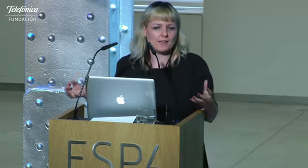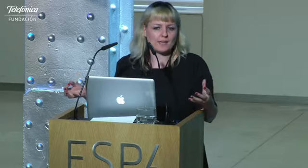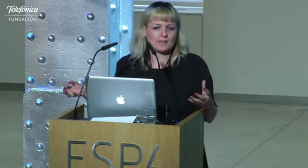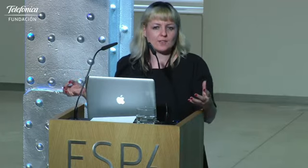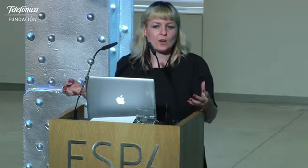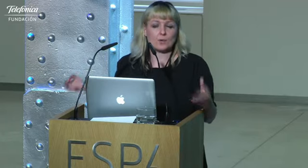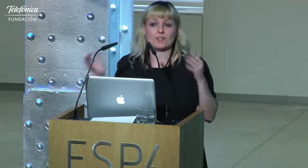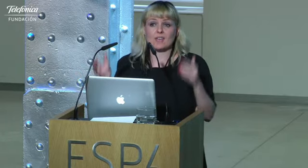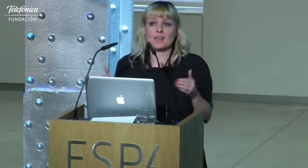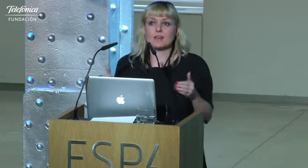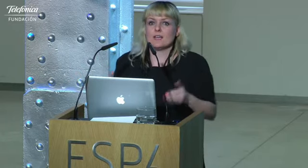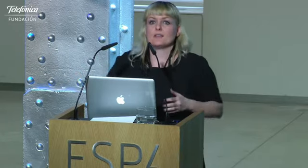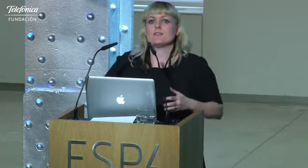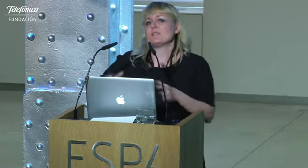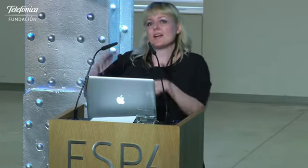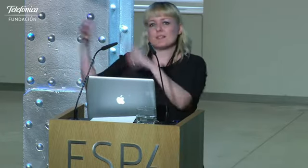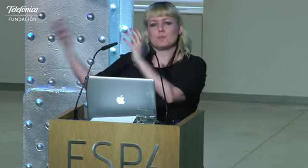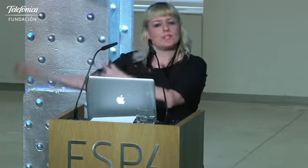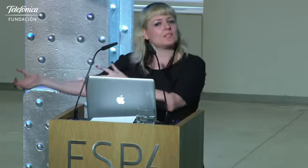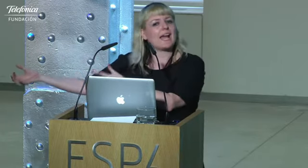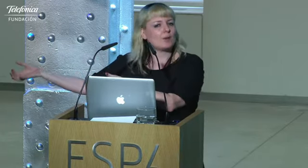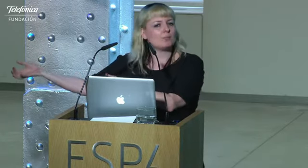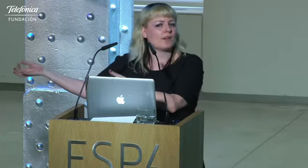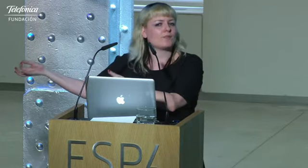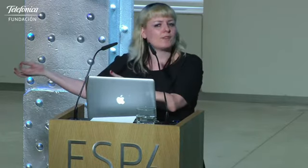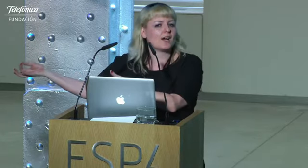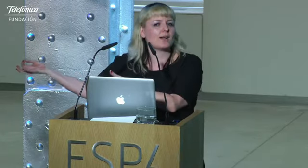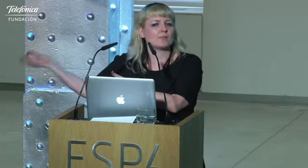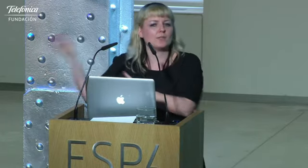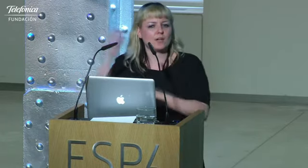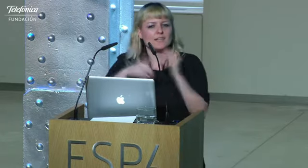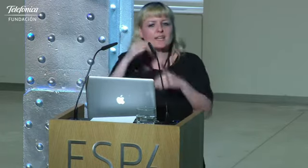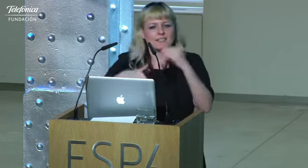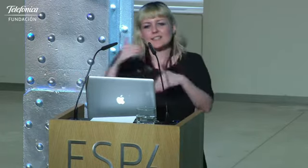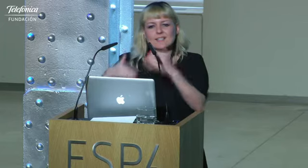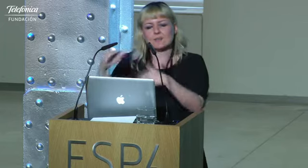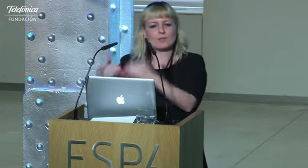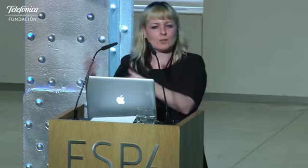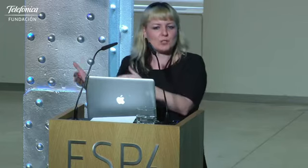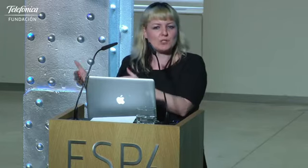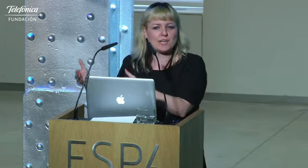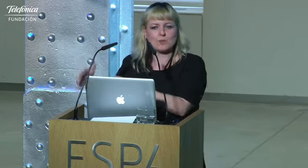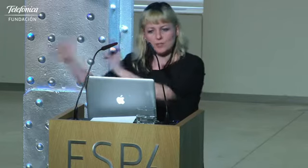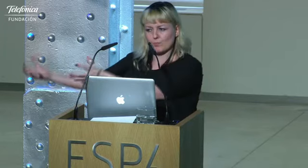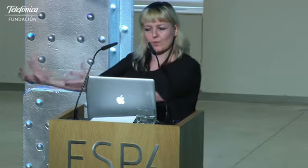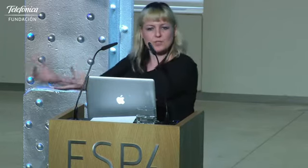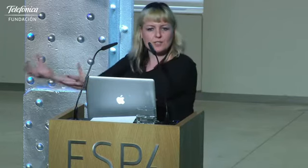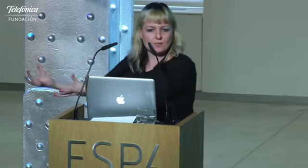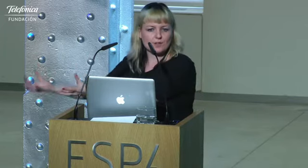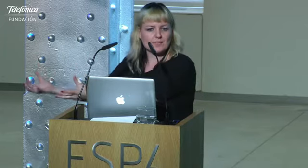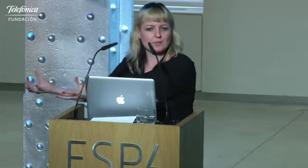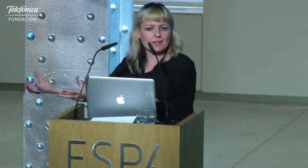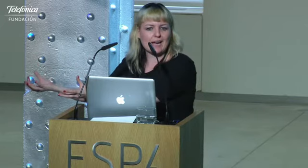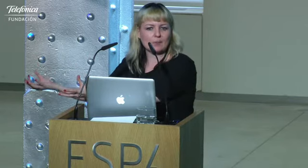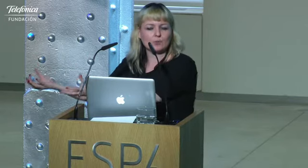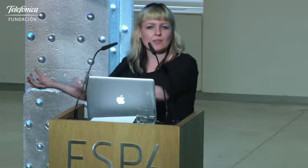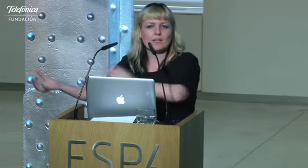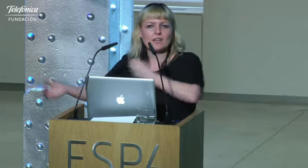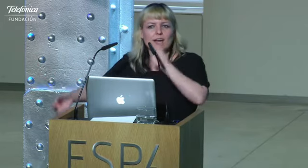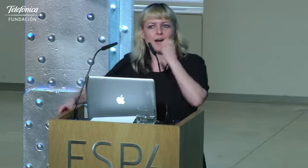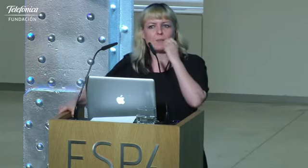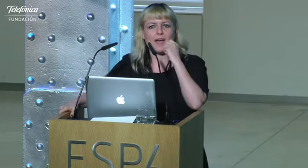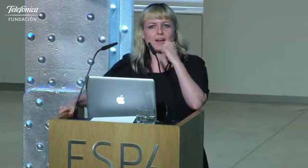doing things, which then gives us a particular output every time. You know, it's a system of producing which produces a very similar